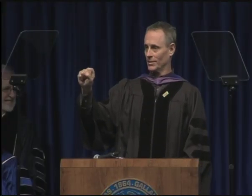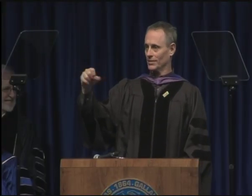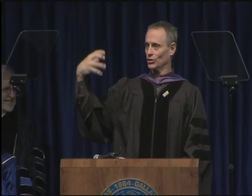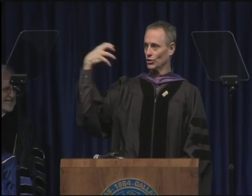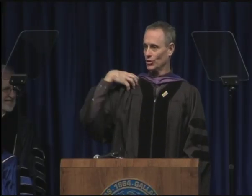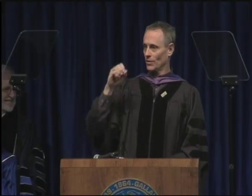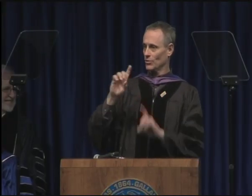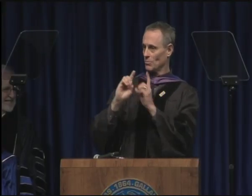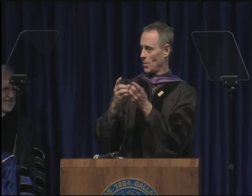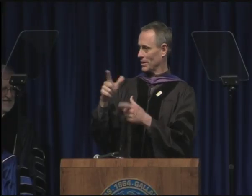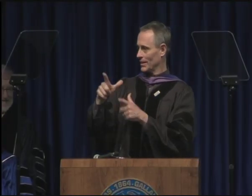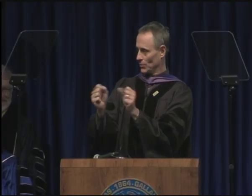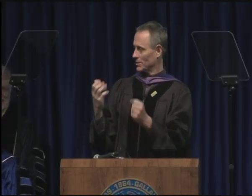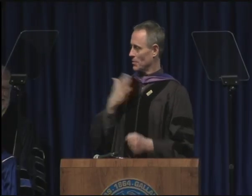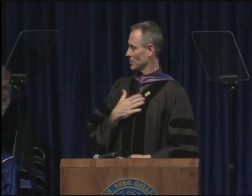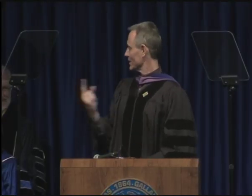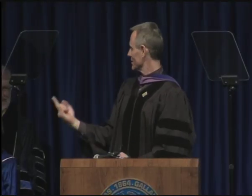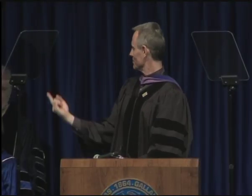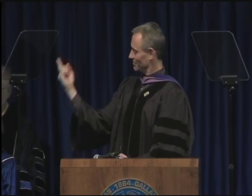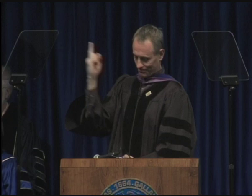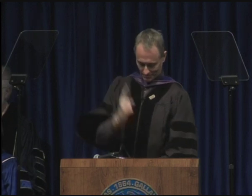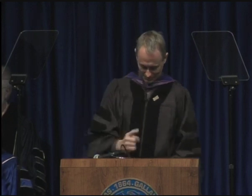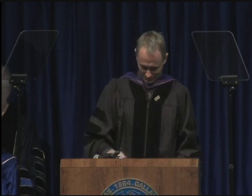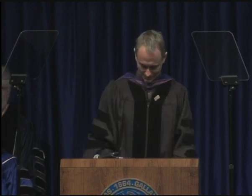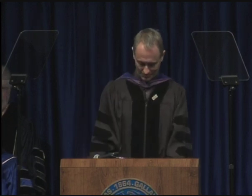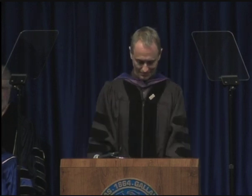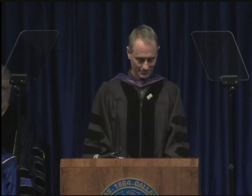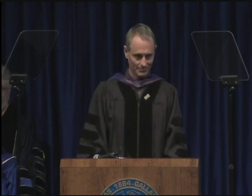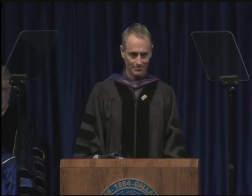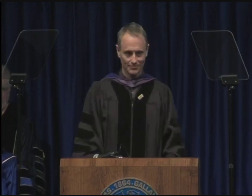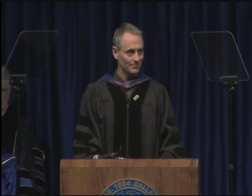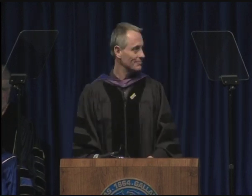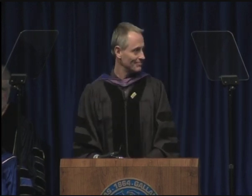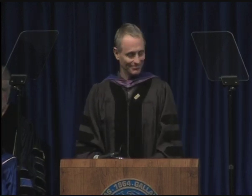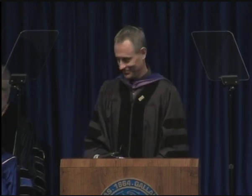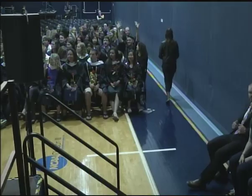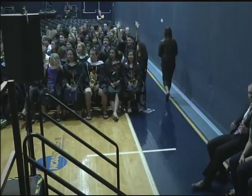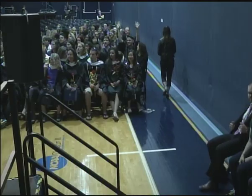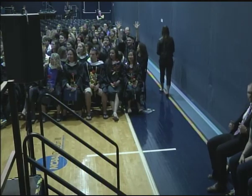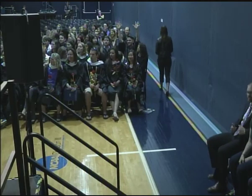Will Dr. Paul Dudas, Chair of the Department of Linguistics, please come forward?